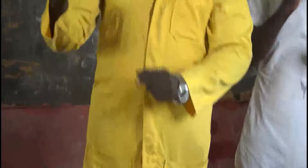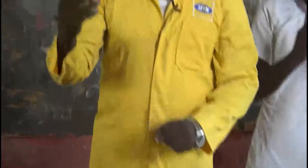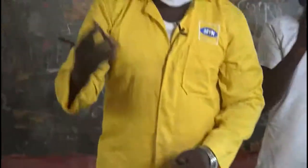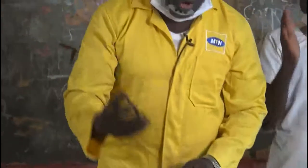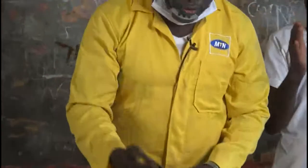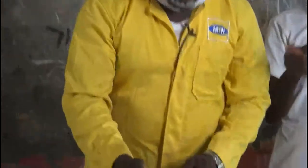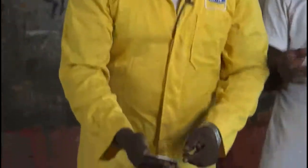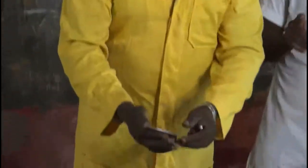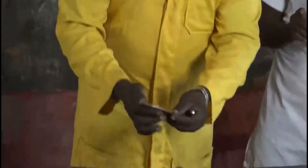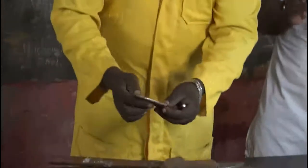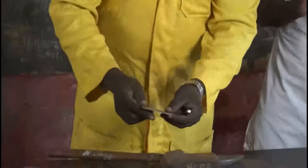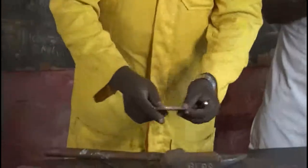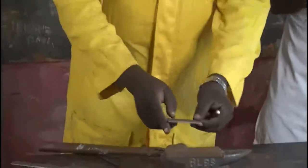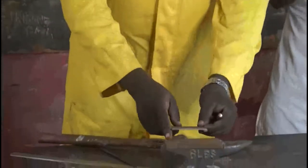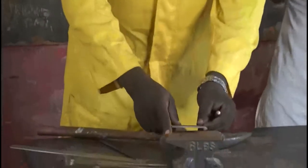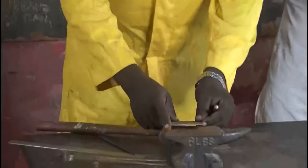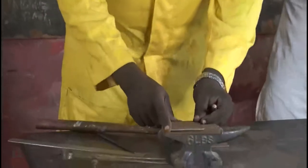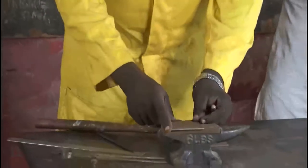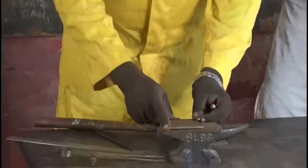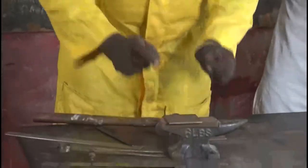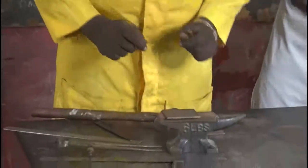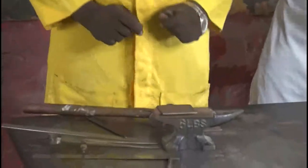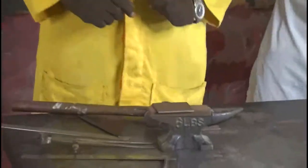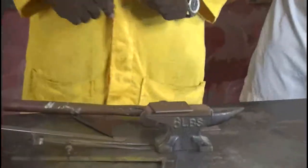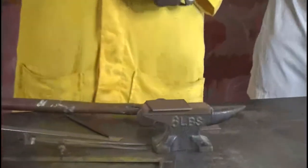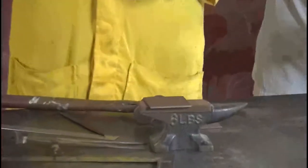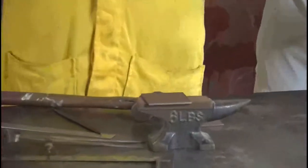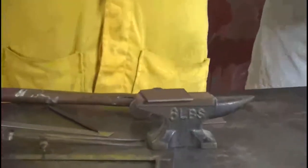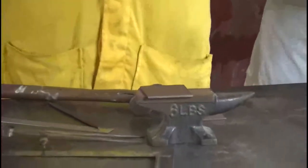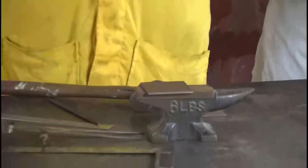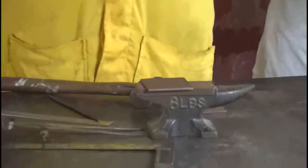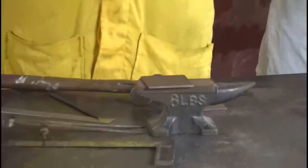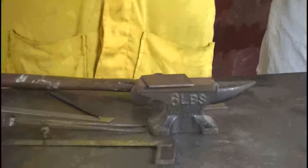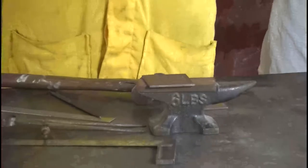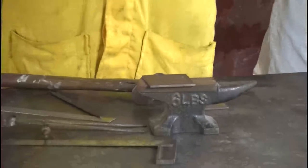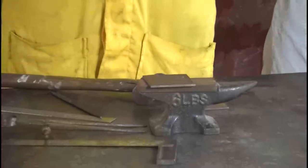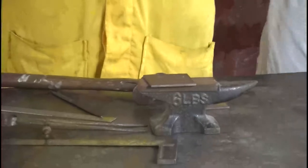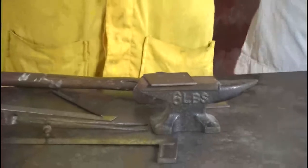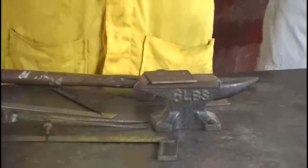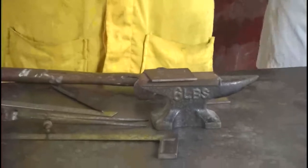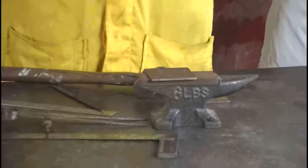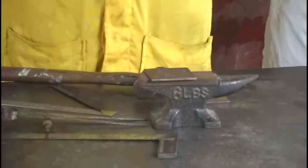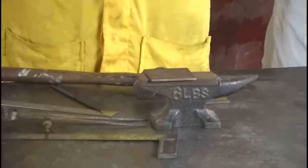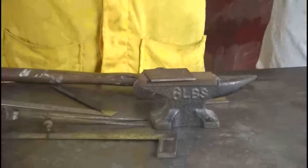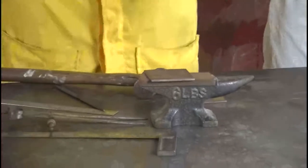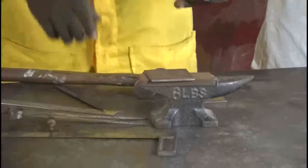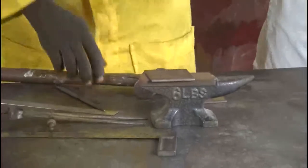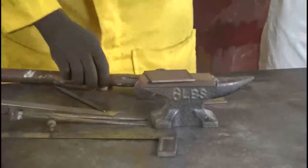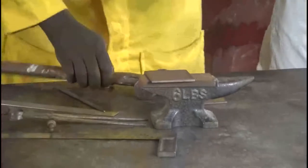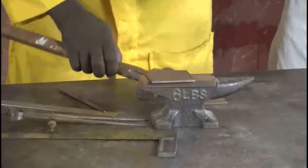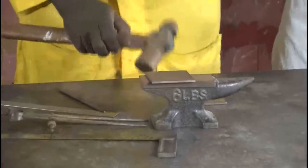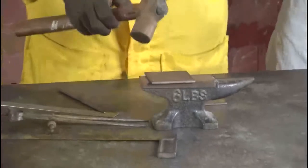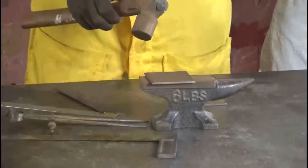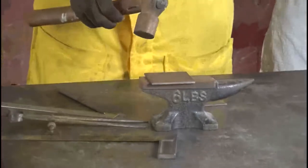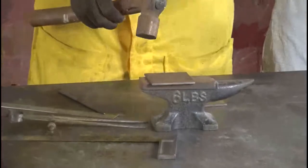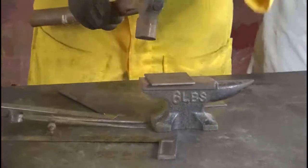workpiece on the anvil. I have my points that I have marked already. So I will